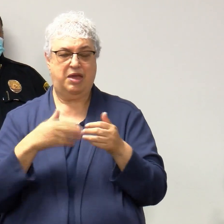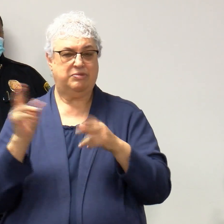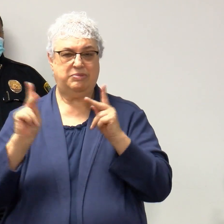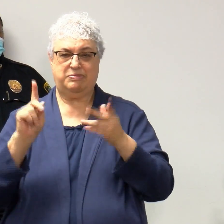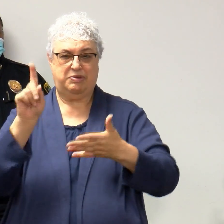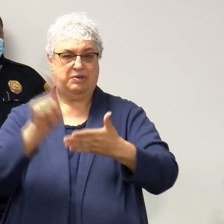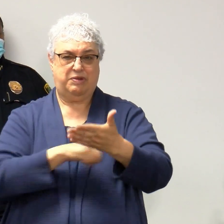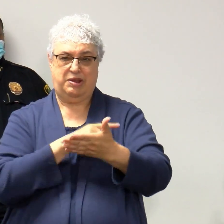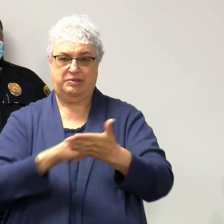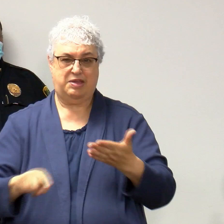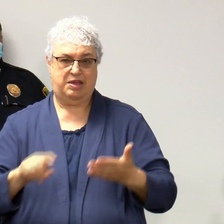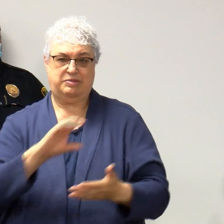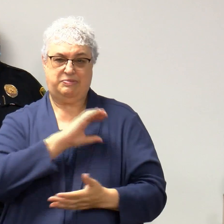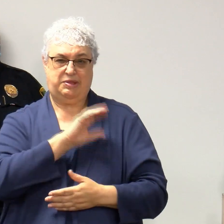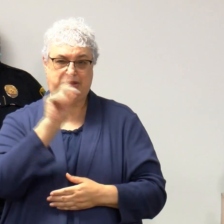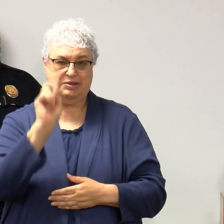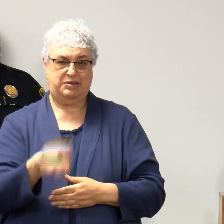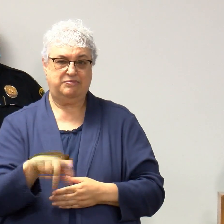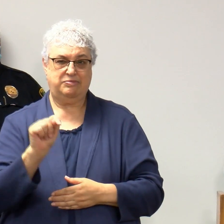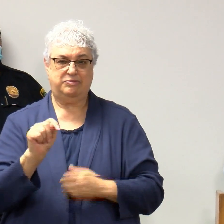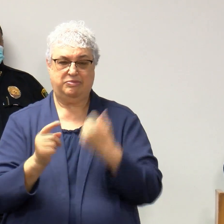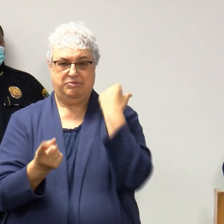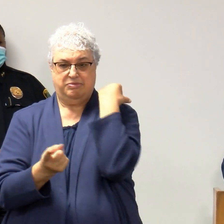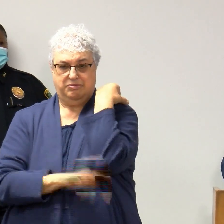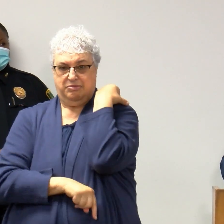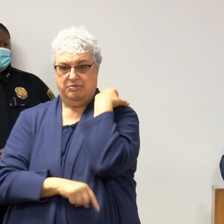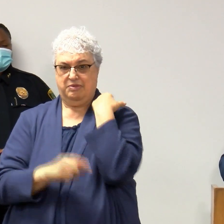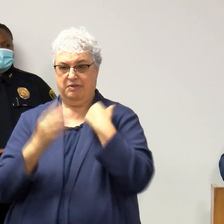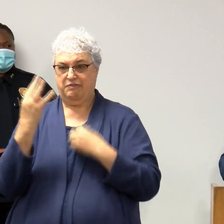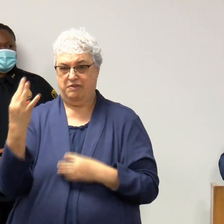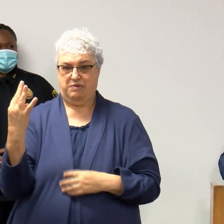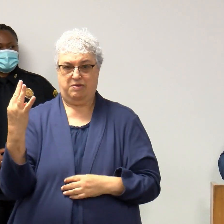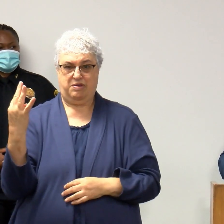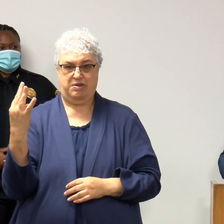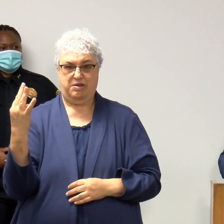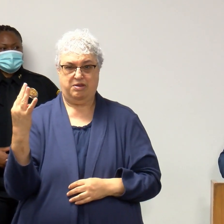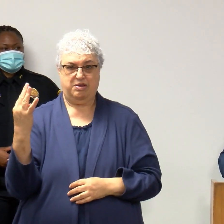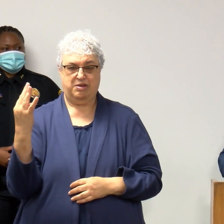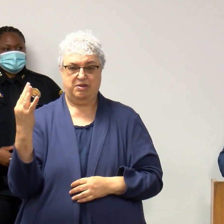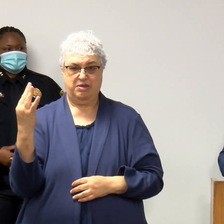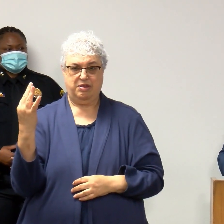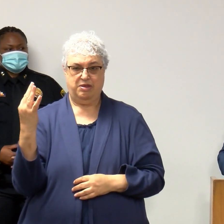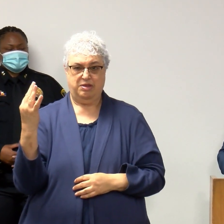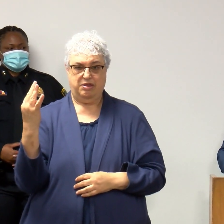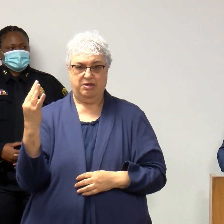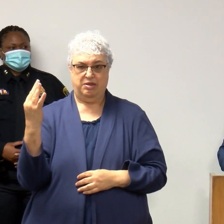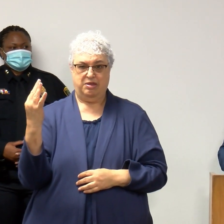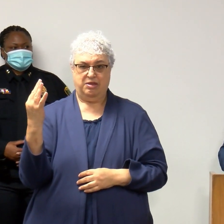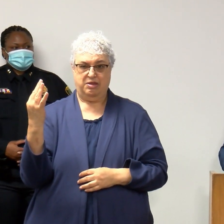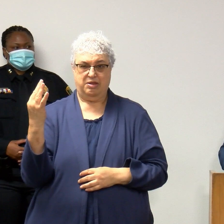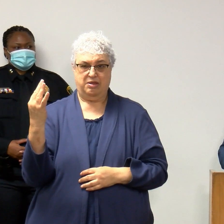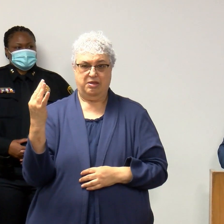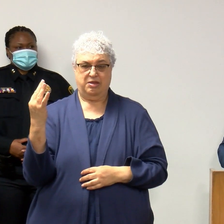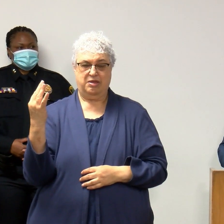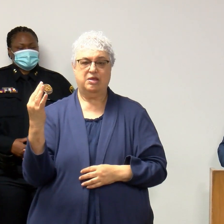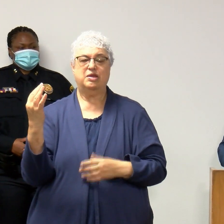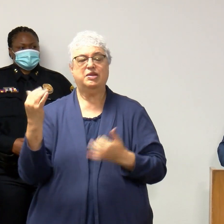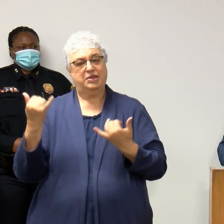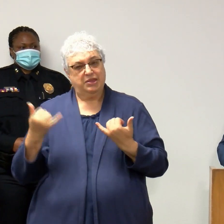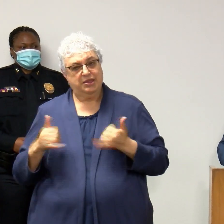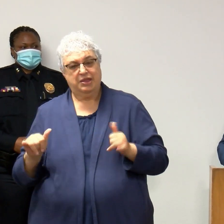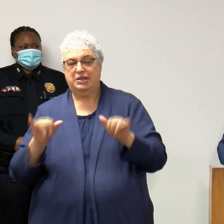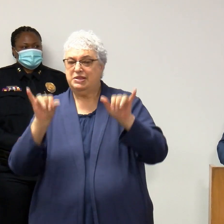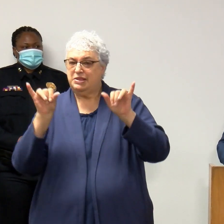criticism. But the disciplinary action being taken today does not lessen the support